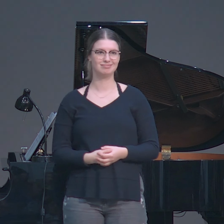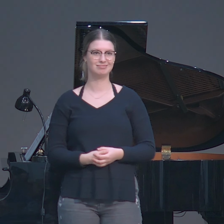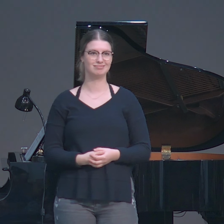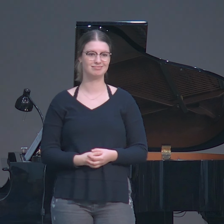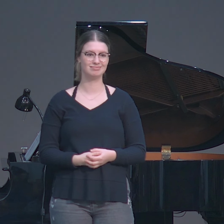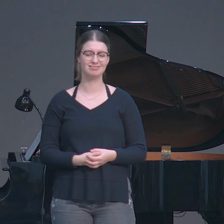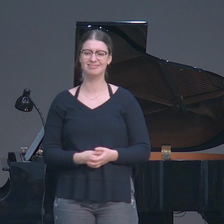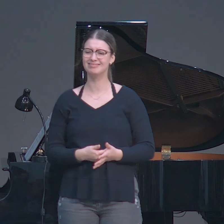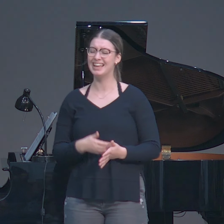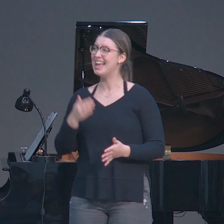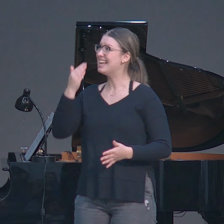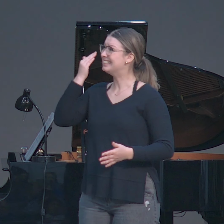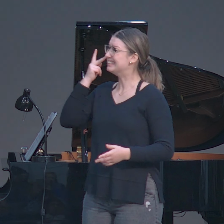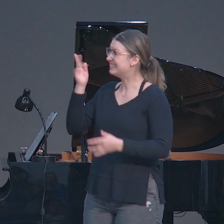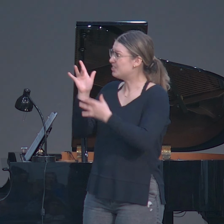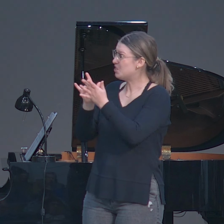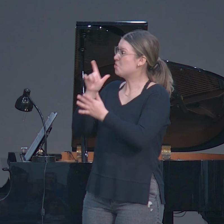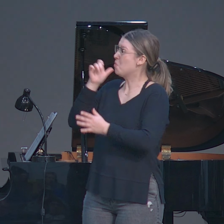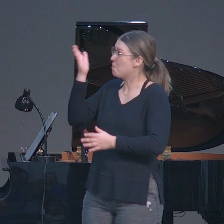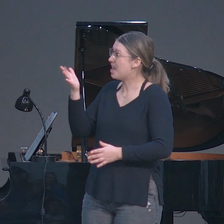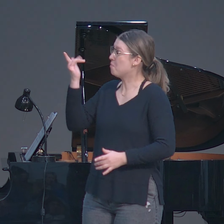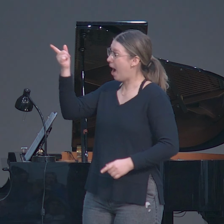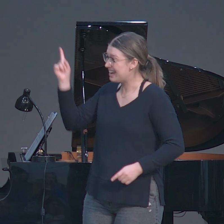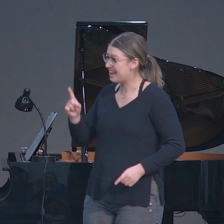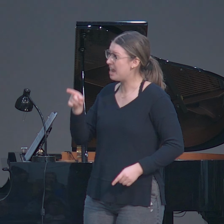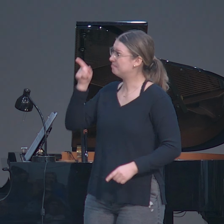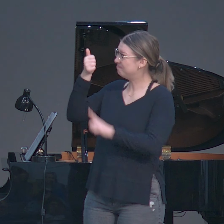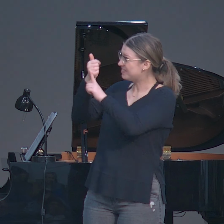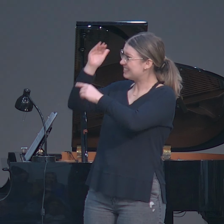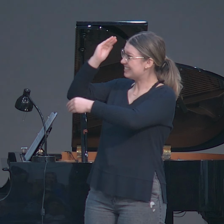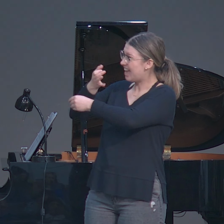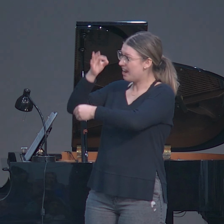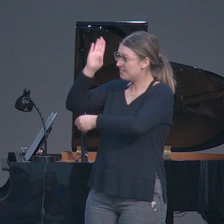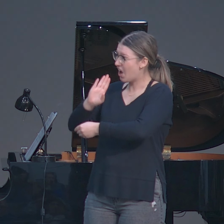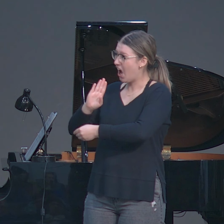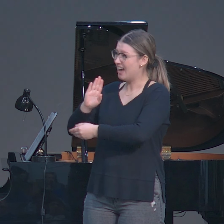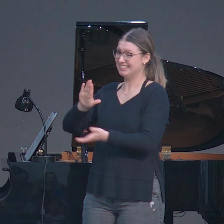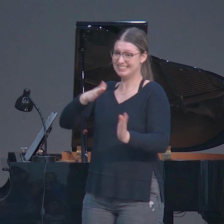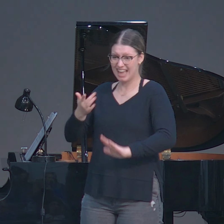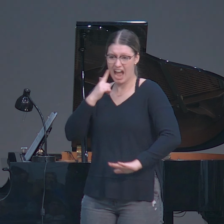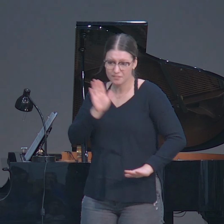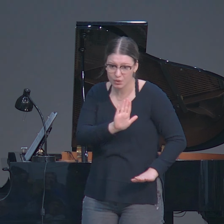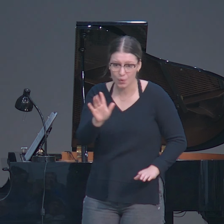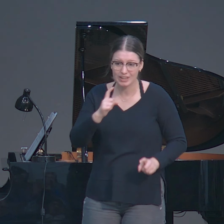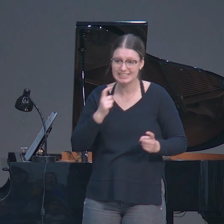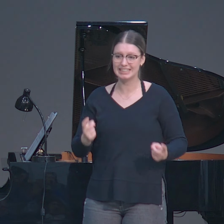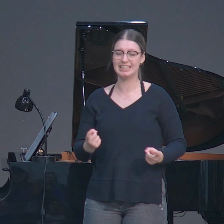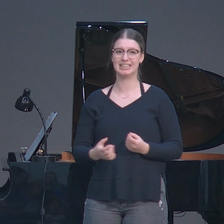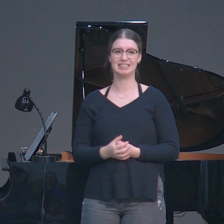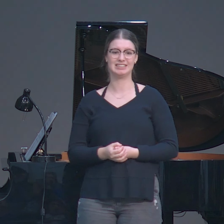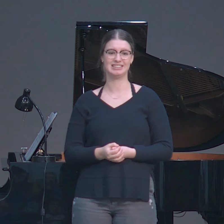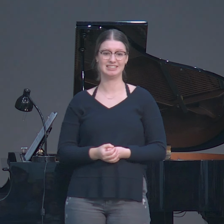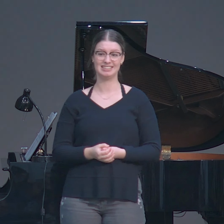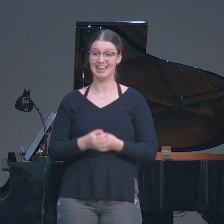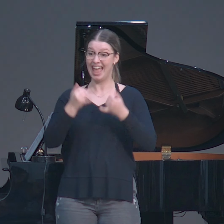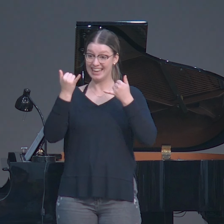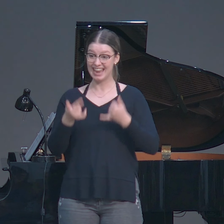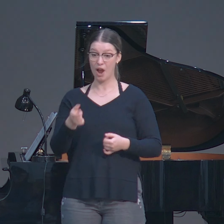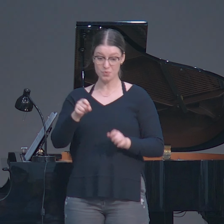Accept who He is and why He came. He is the Son of God who died for your sin so that you